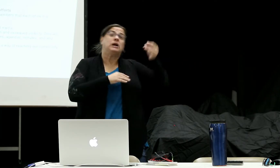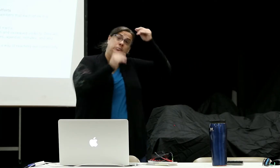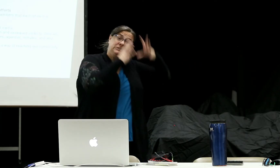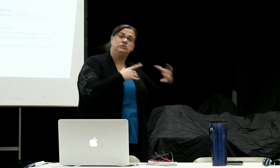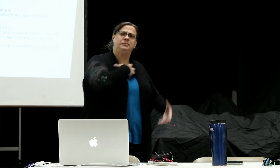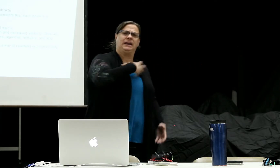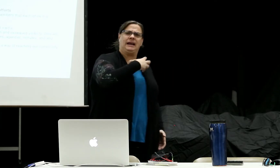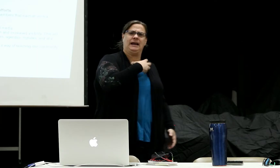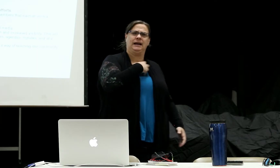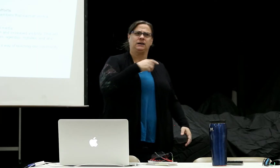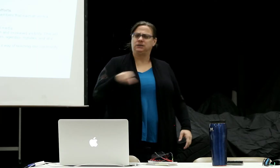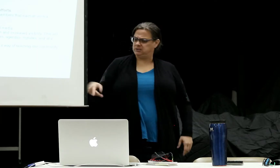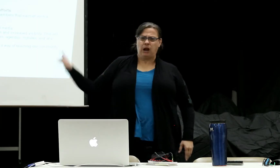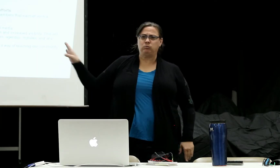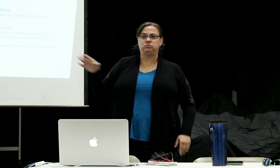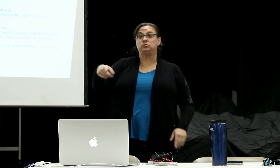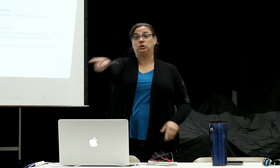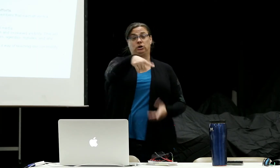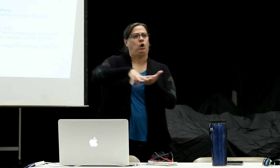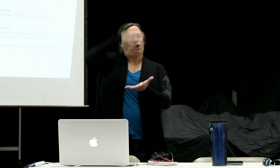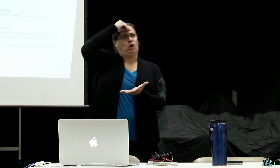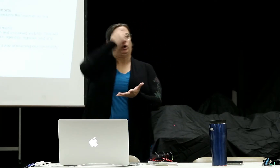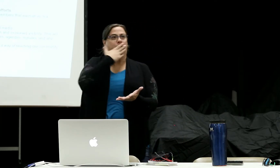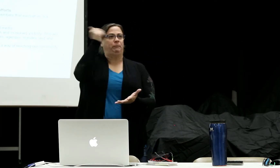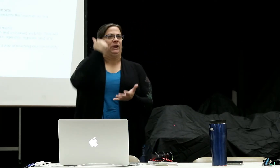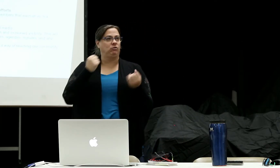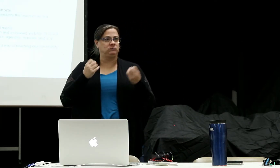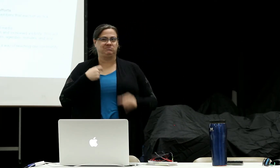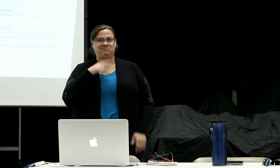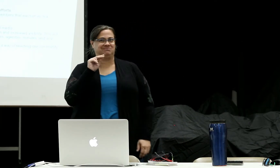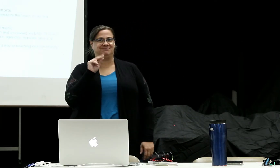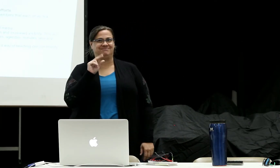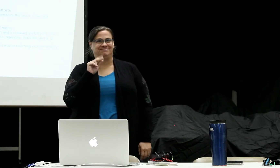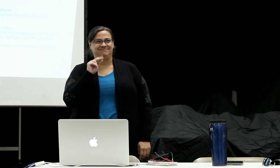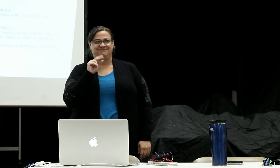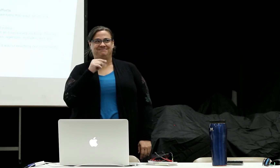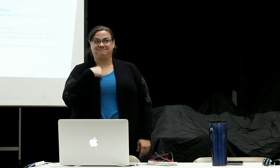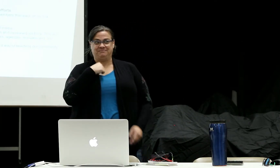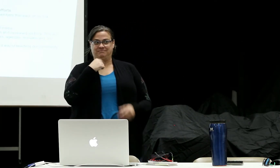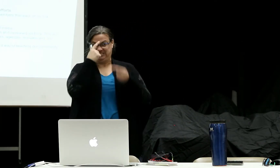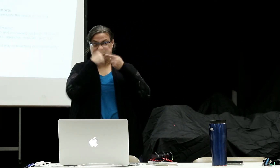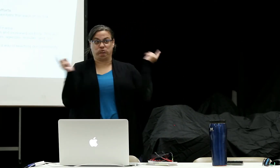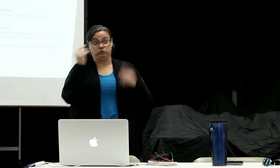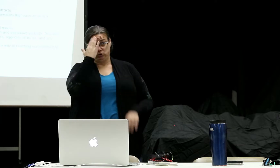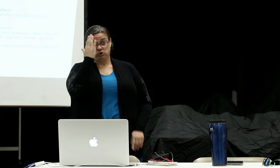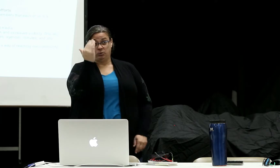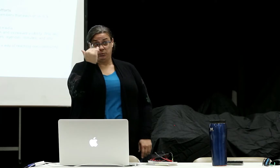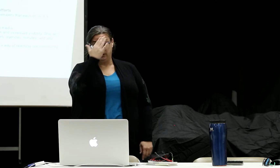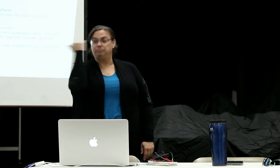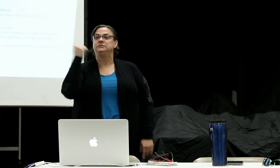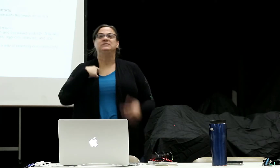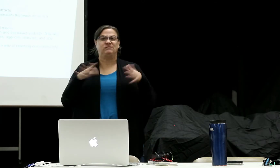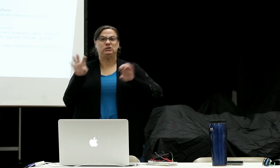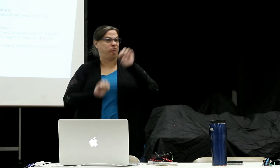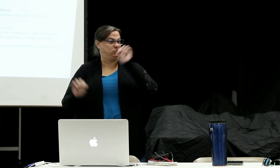And some teachers have complained, and they say, well, will you learn better if they're signing, which I actually disagree